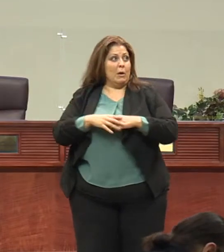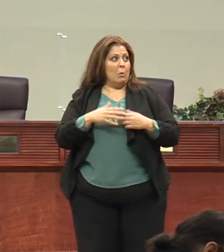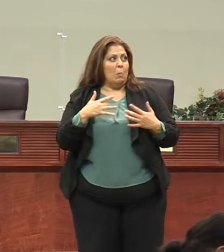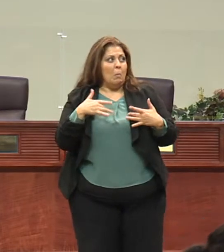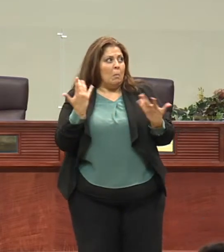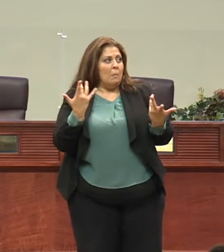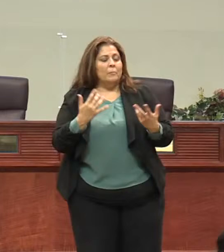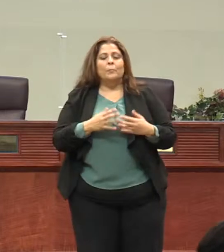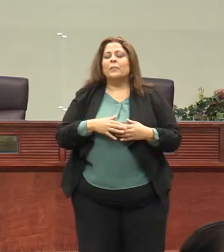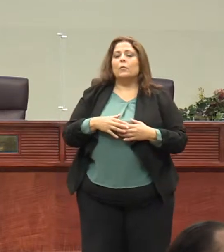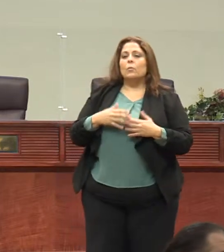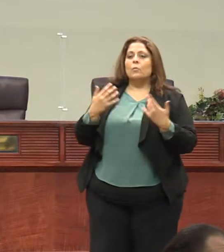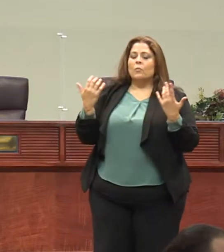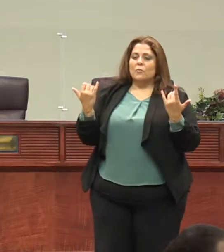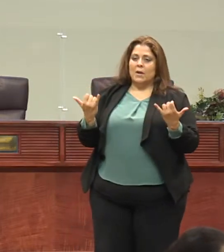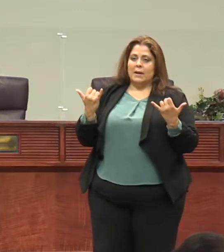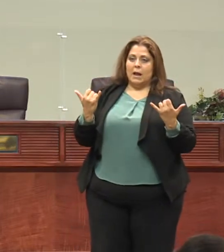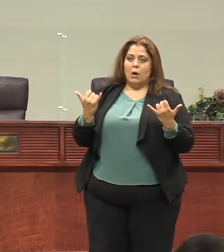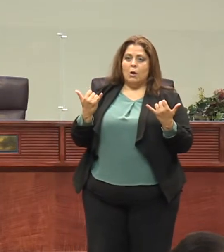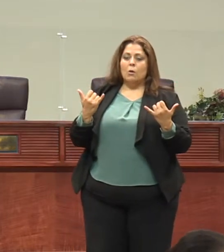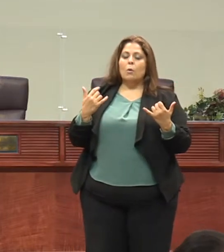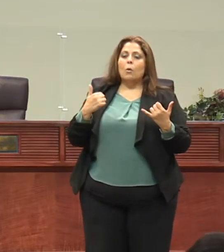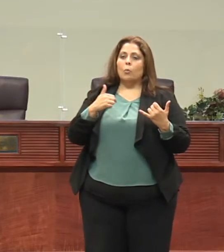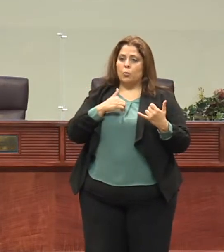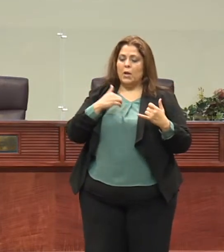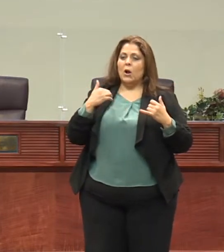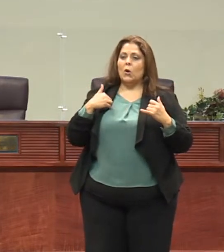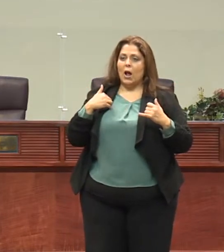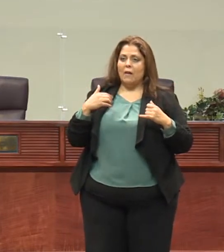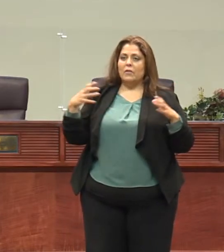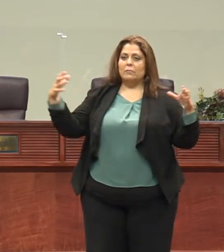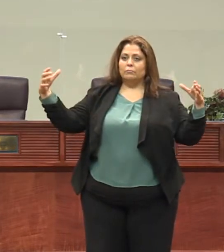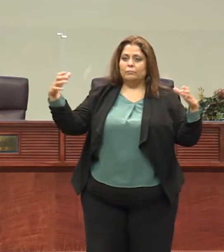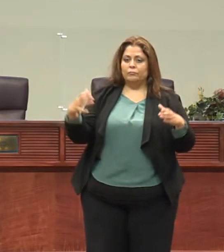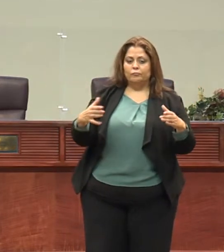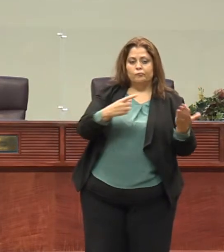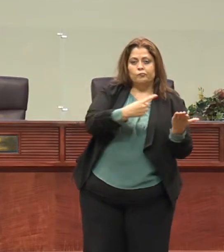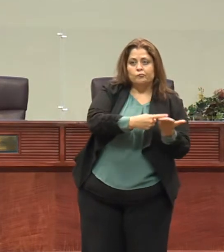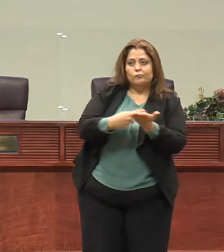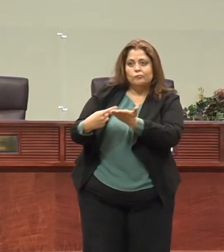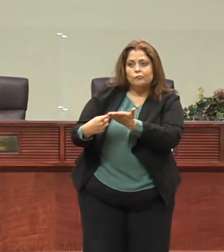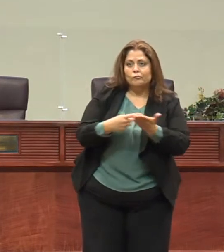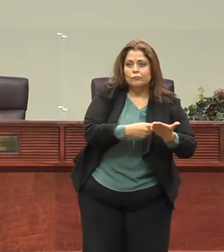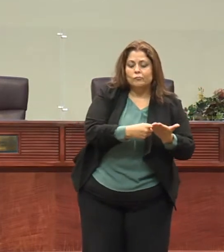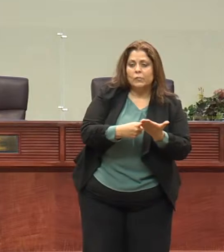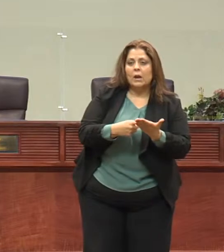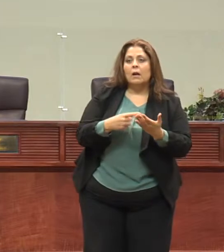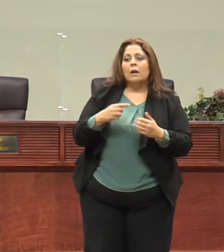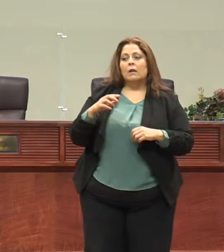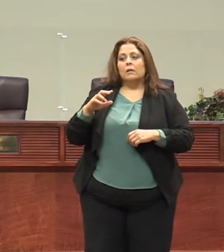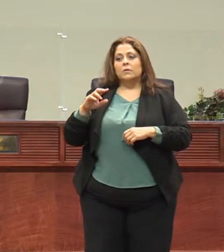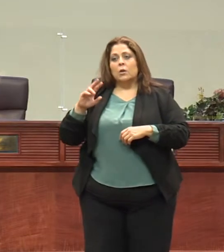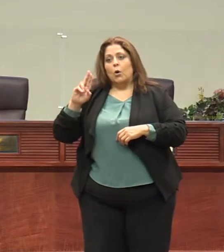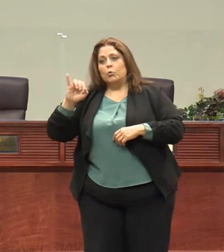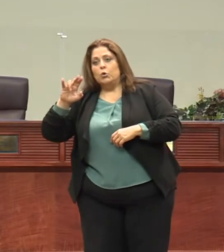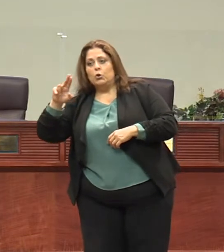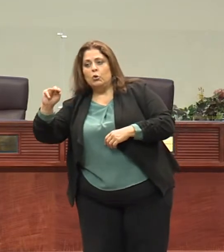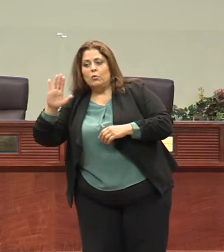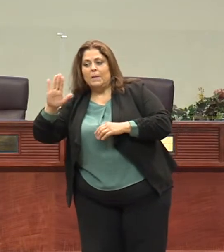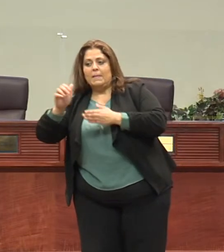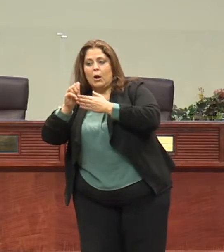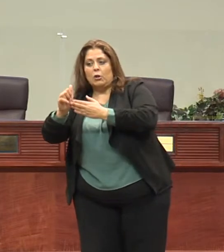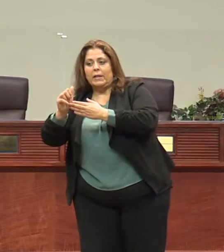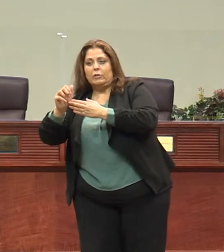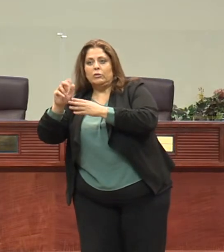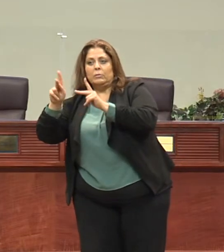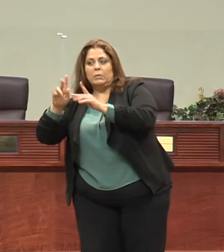of having collective bargaining conversations with the union leadership, and we'll see where that takes us